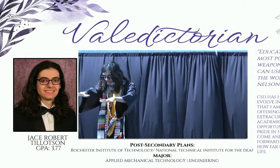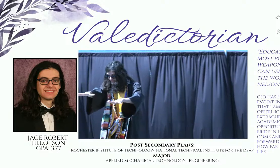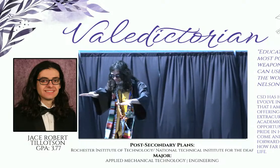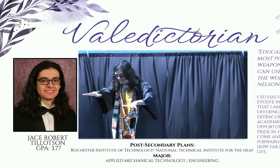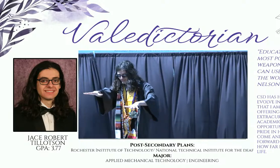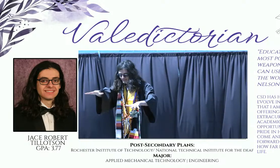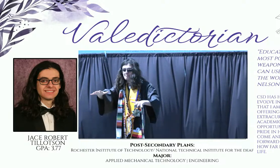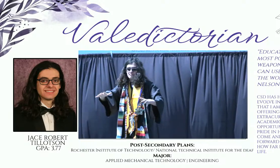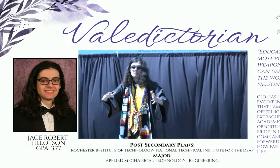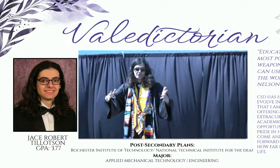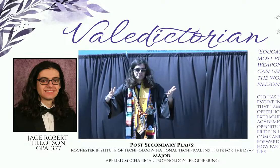graduation.